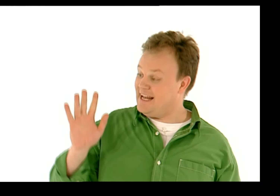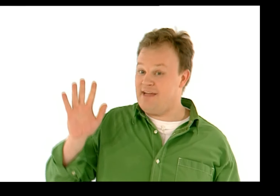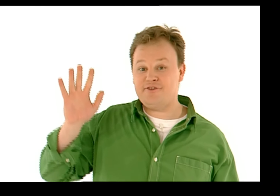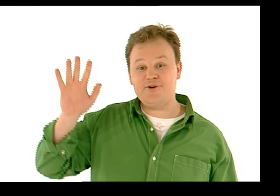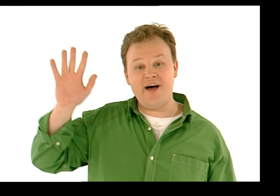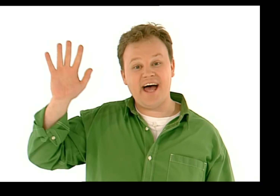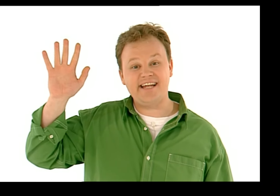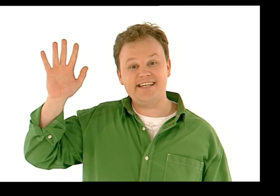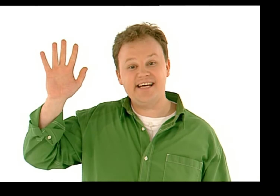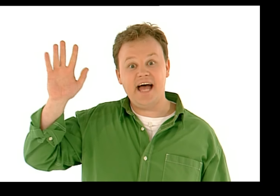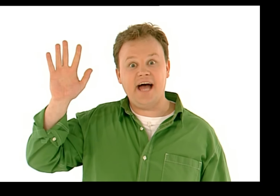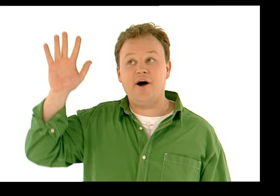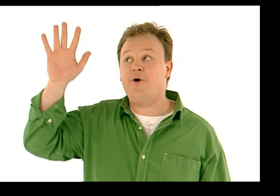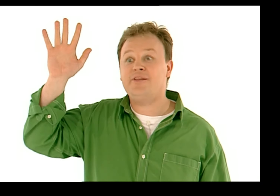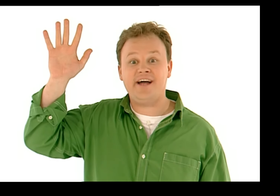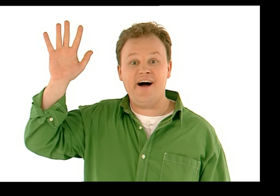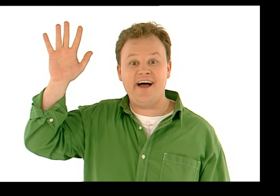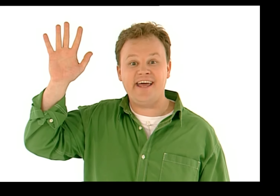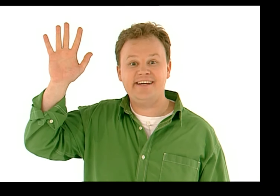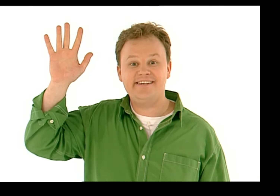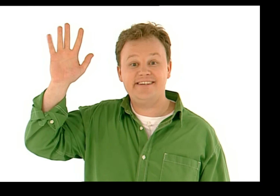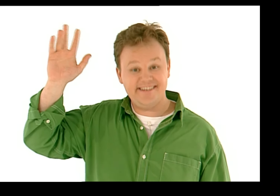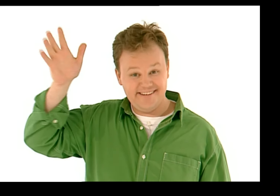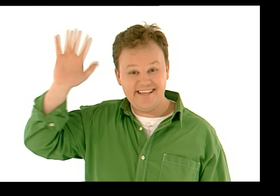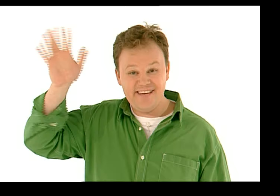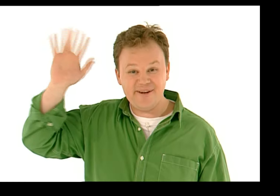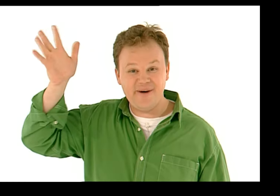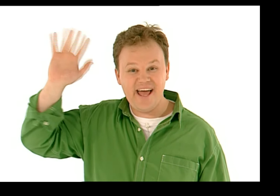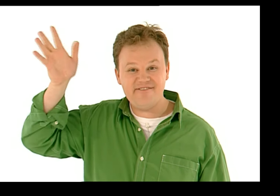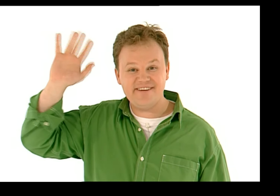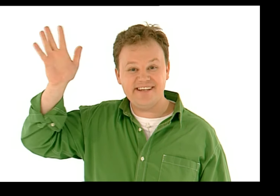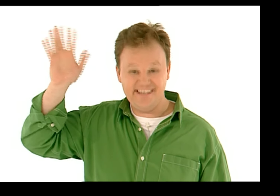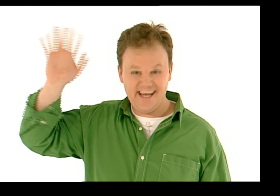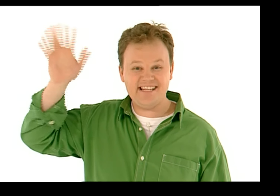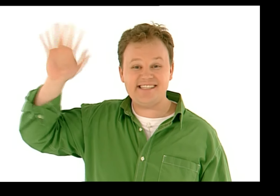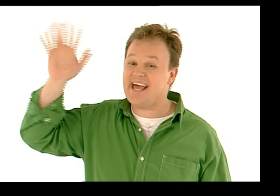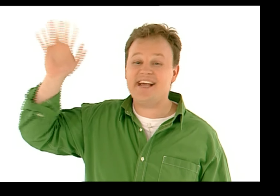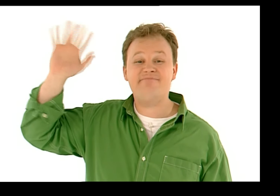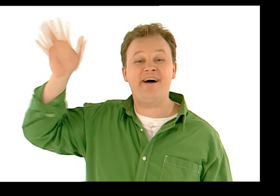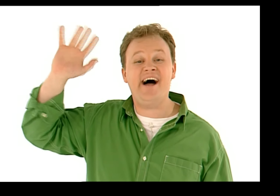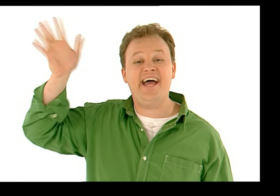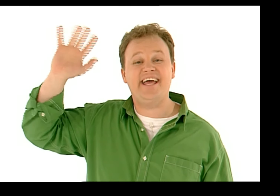Lift your hand and hold it high. Give it a wave and say goodbye.